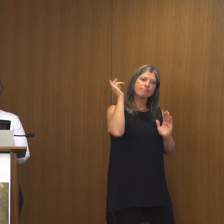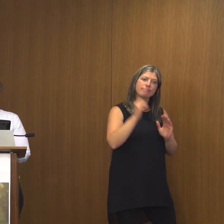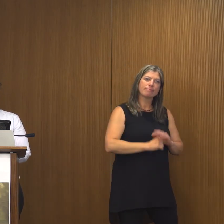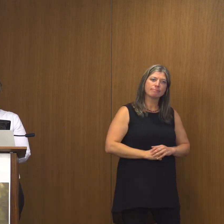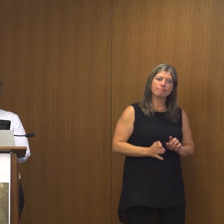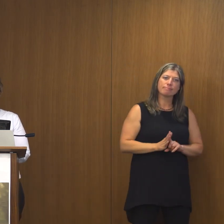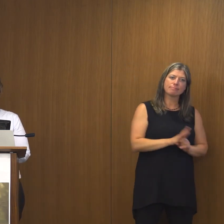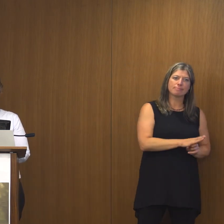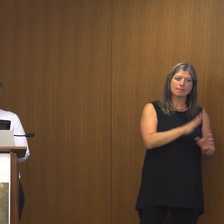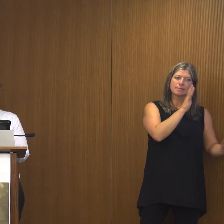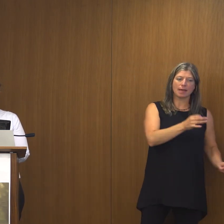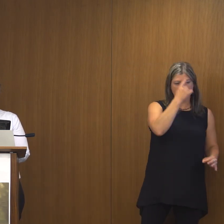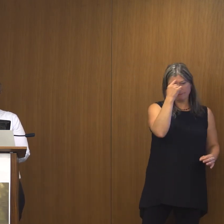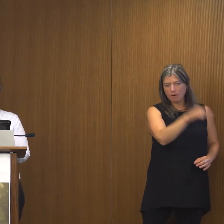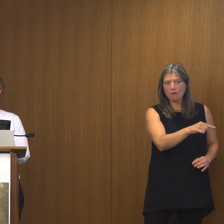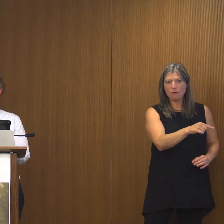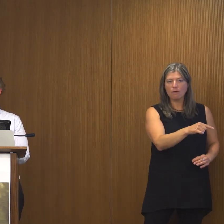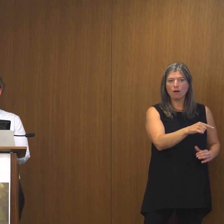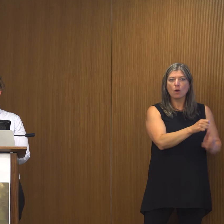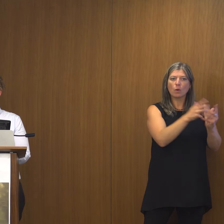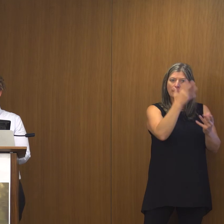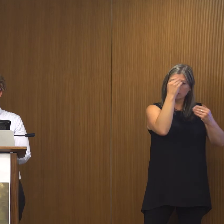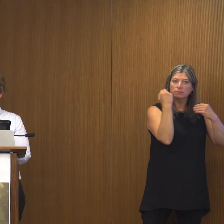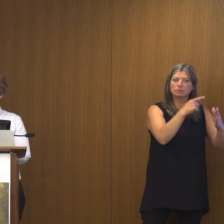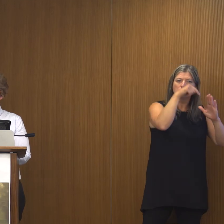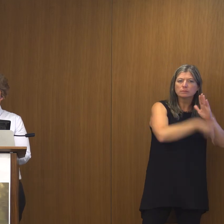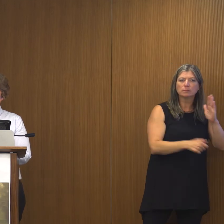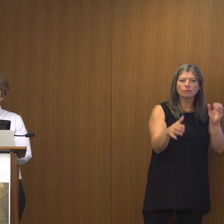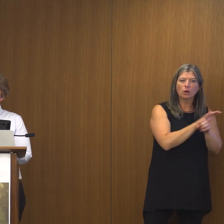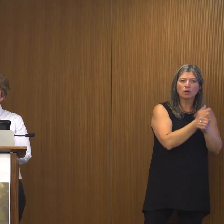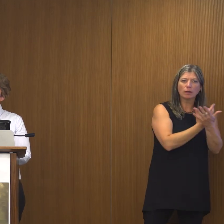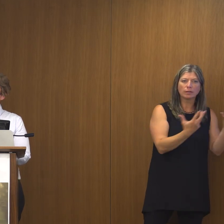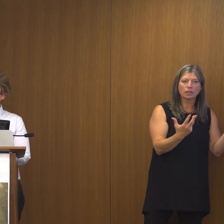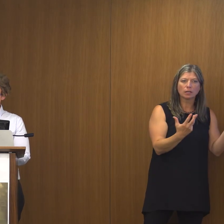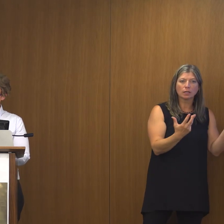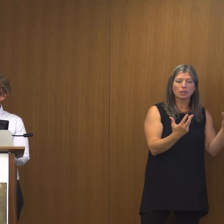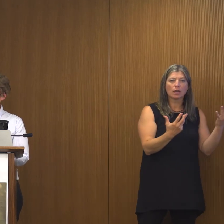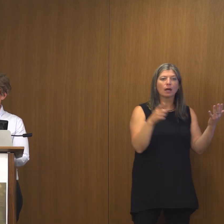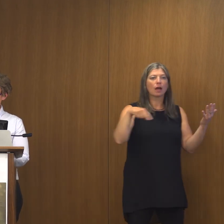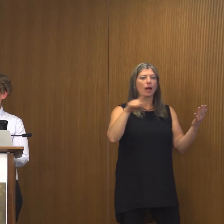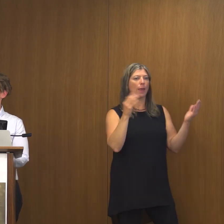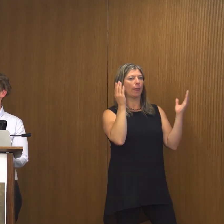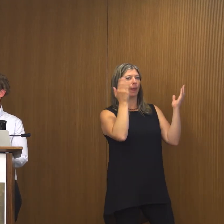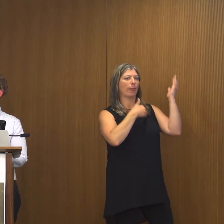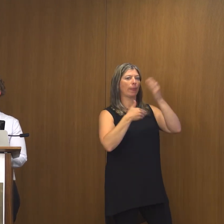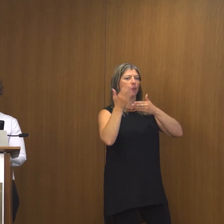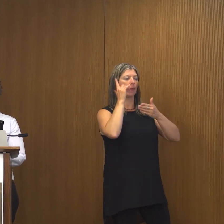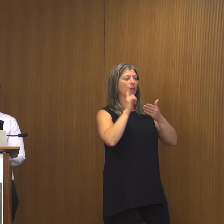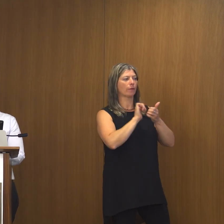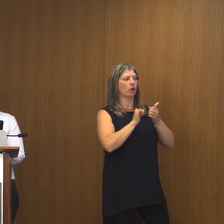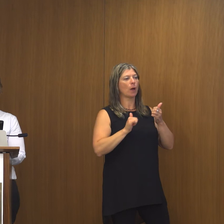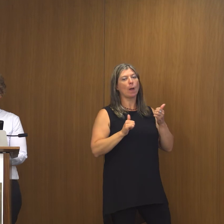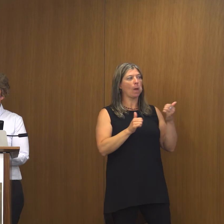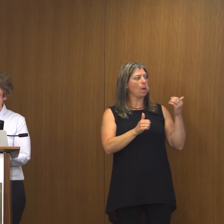belief, making decisions for her children while not fully informing her of their rights. Sometimes even avoiding telling her those rights to ensure that